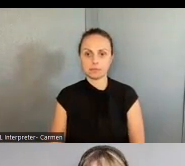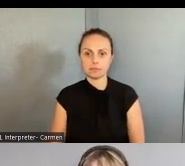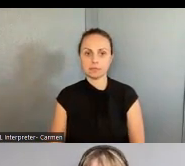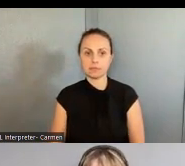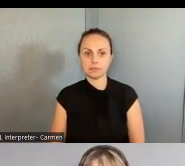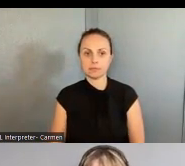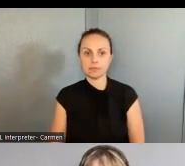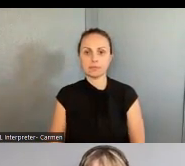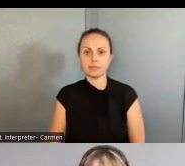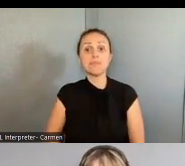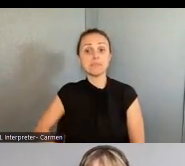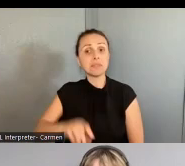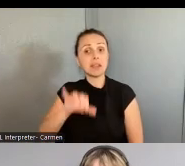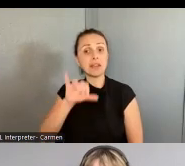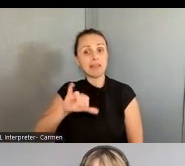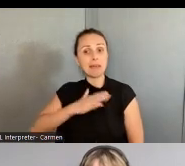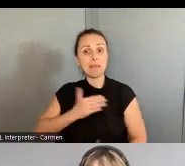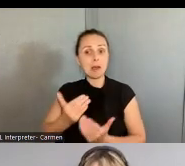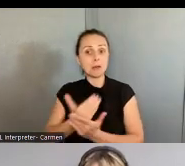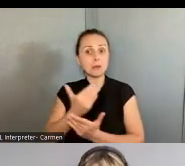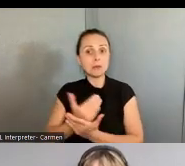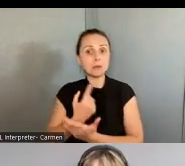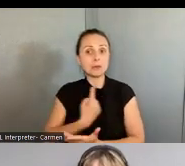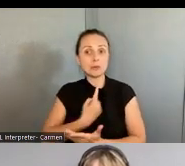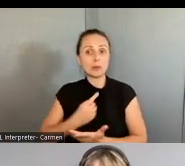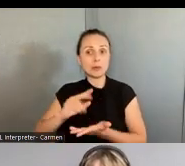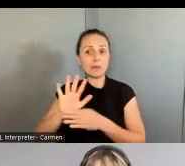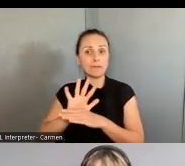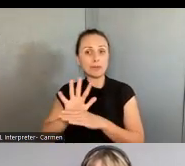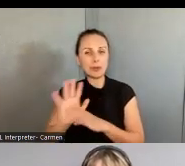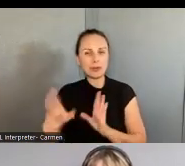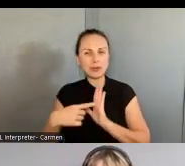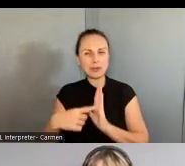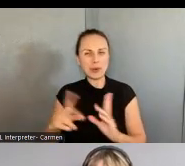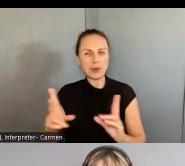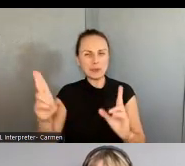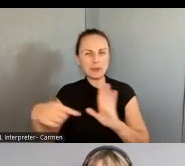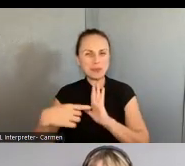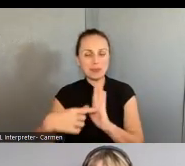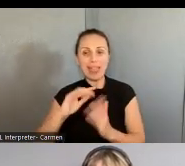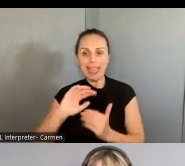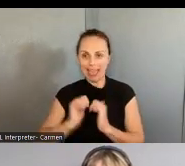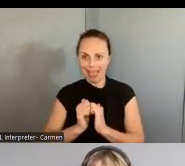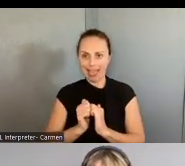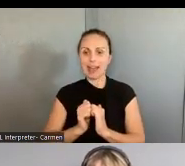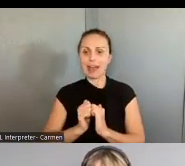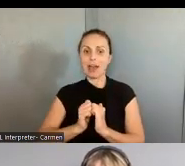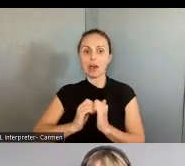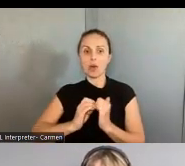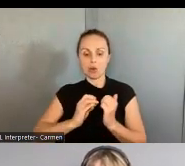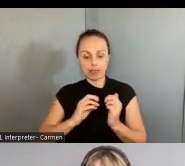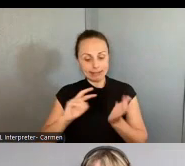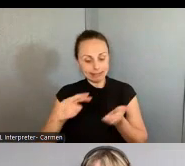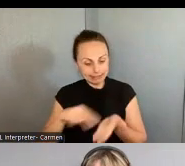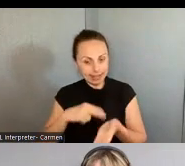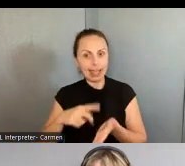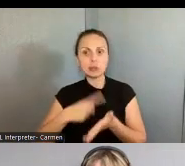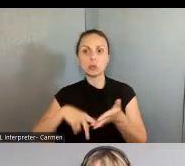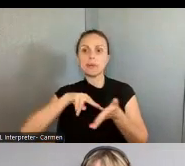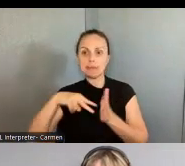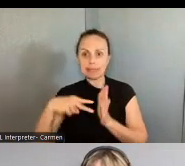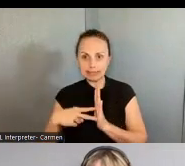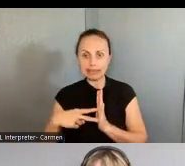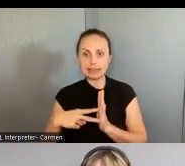So that was one of my newest solo videos, just to show you all what dance means to me